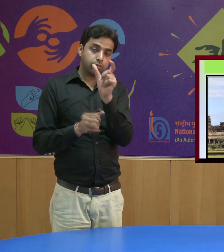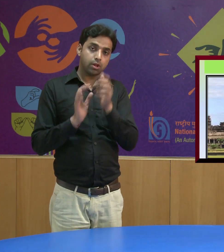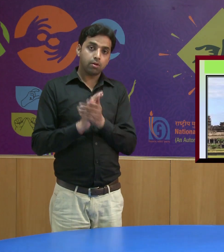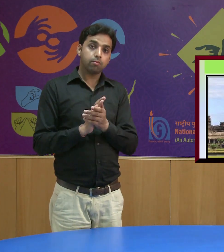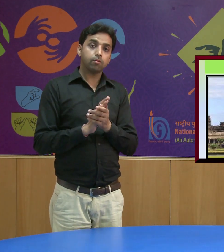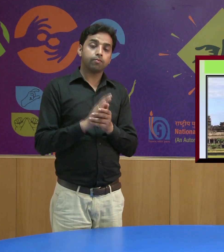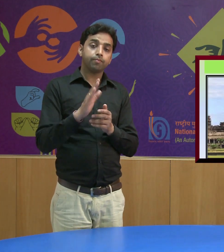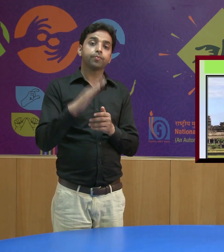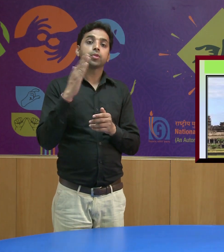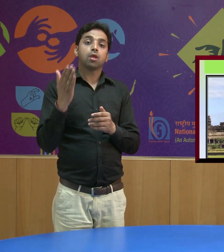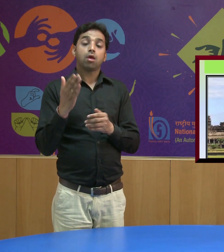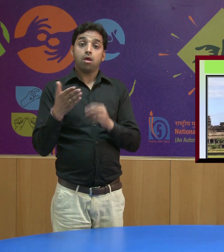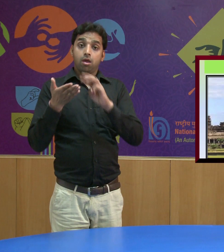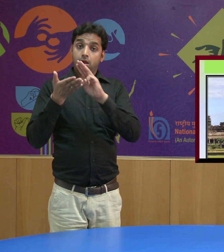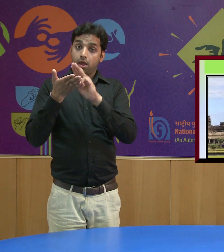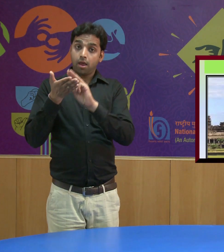and Mahabharata